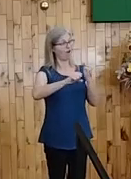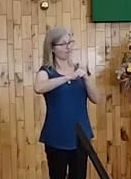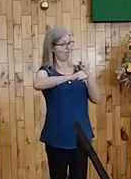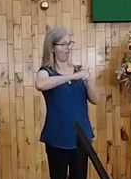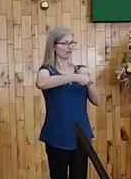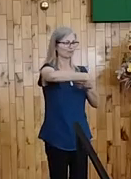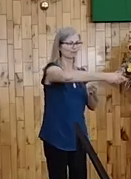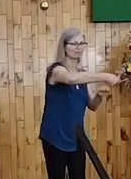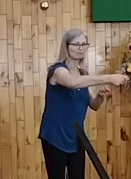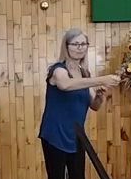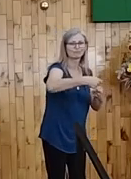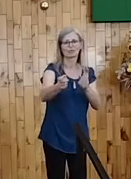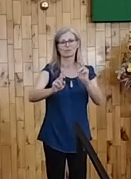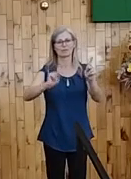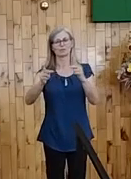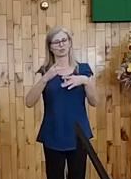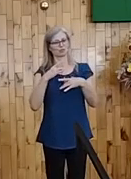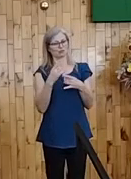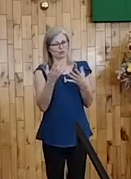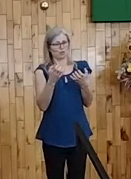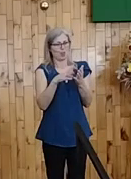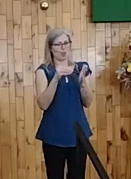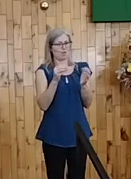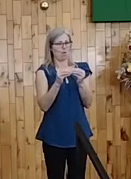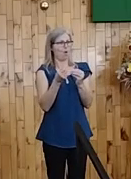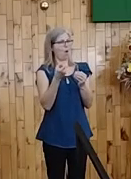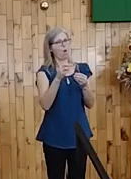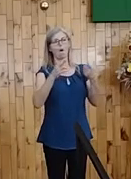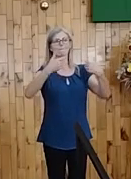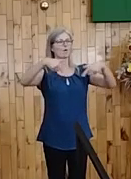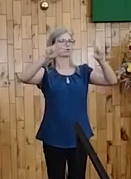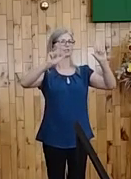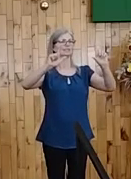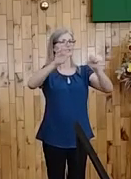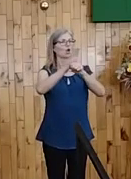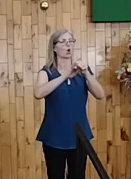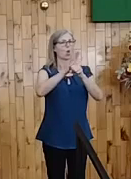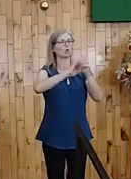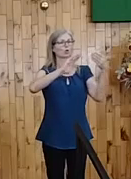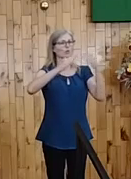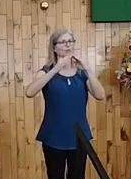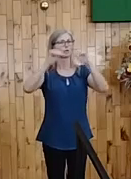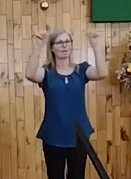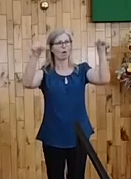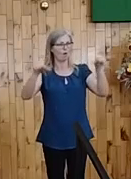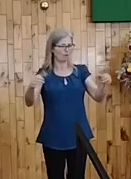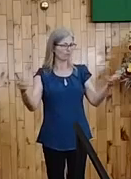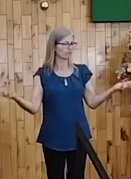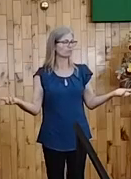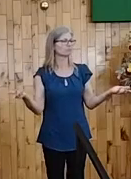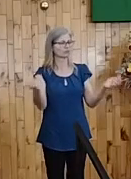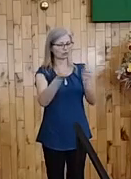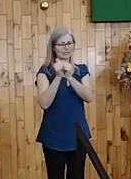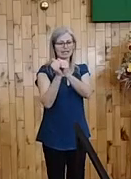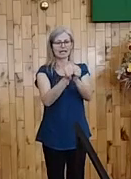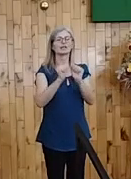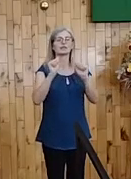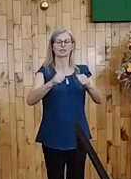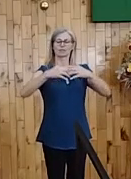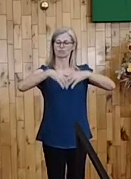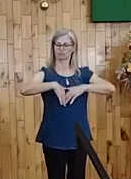those interested in learning more, or post it in a local community board. Together, we can build a strong and